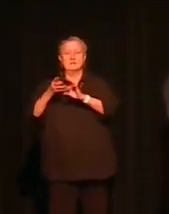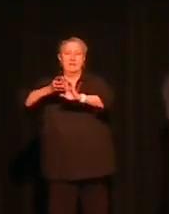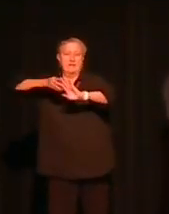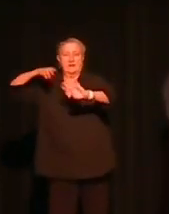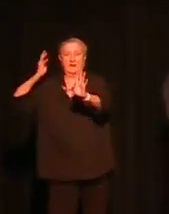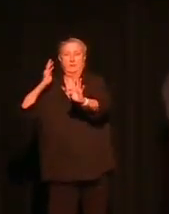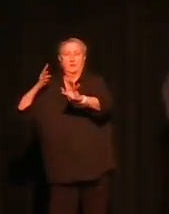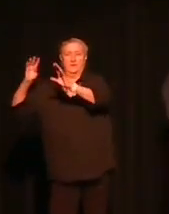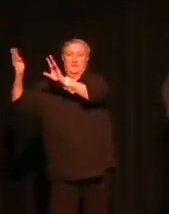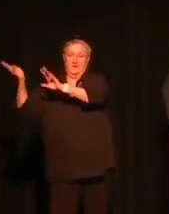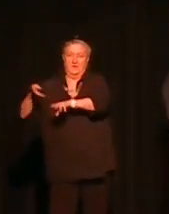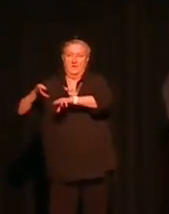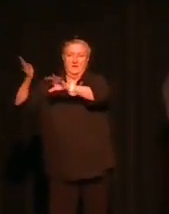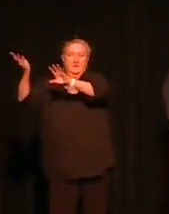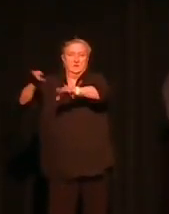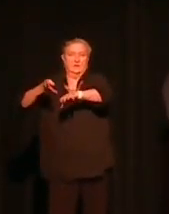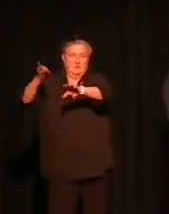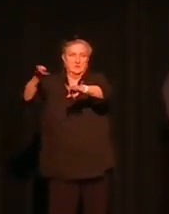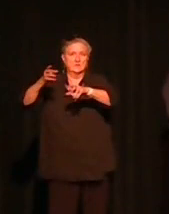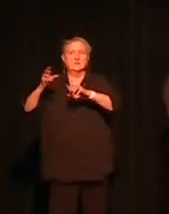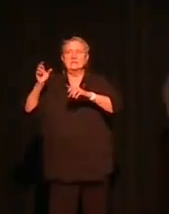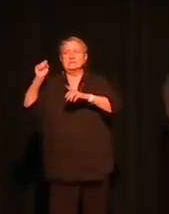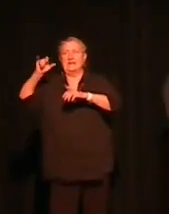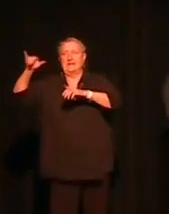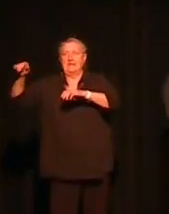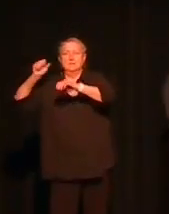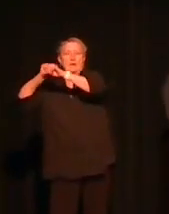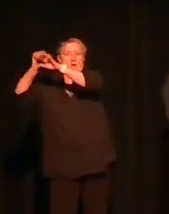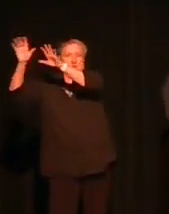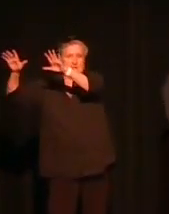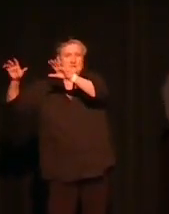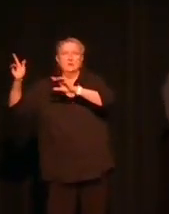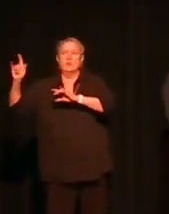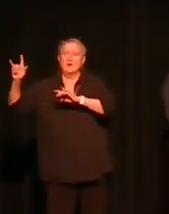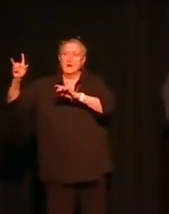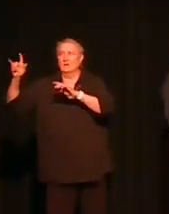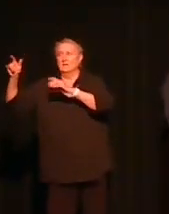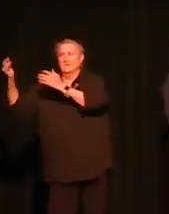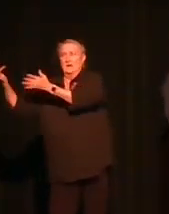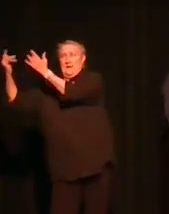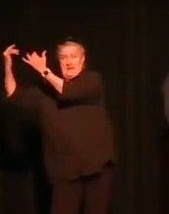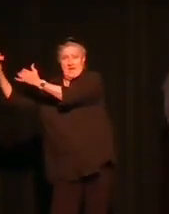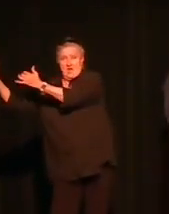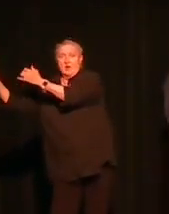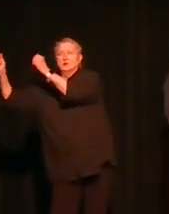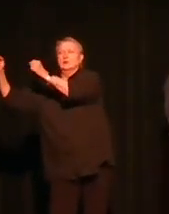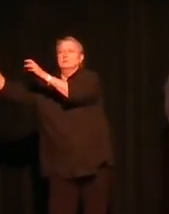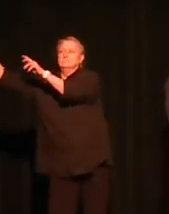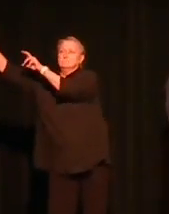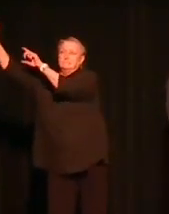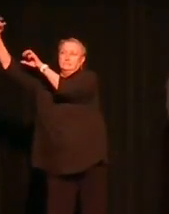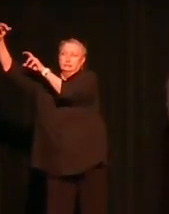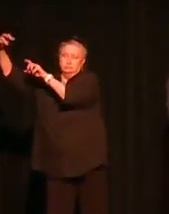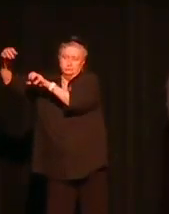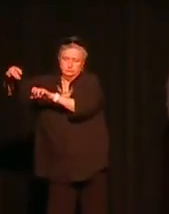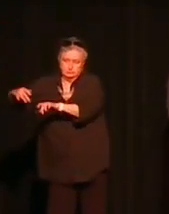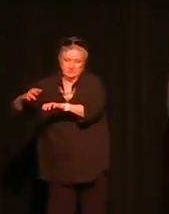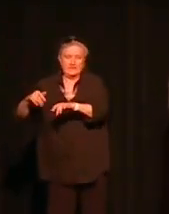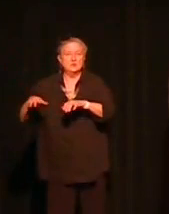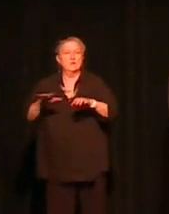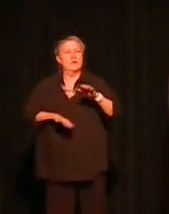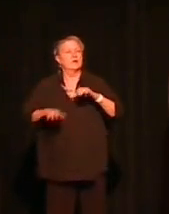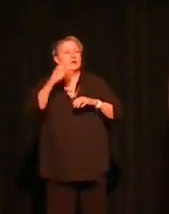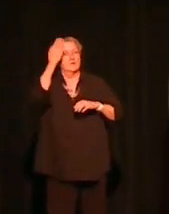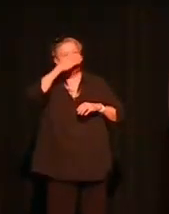Mountain, and where the fire is poised up there, it could mix down into the area of the front country. And that's